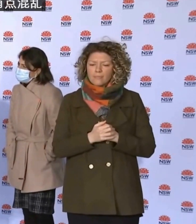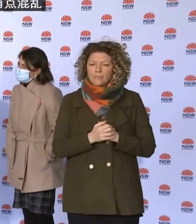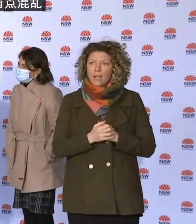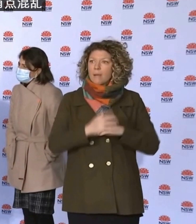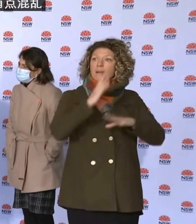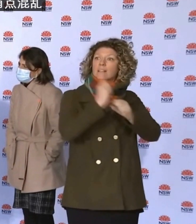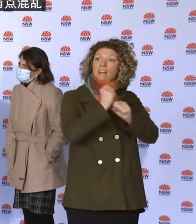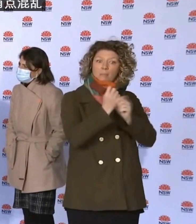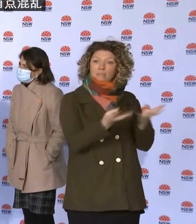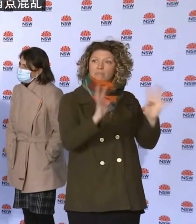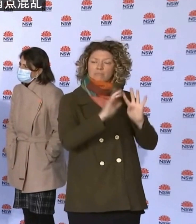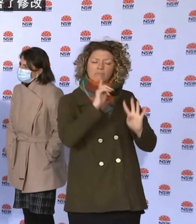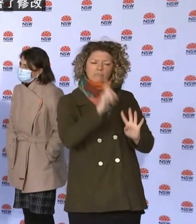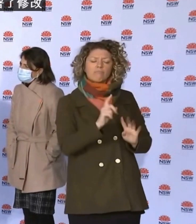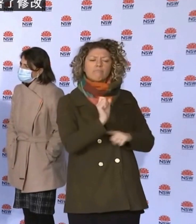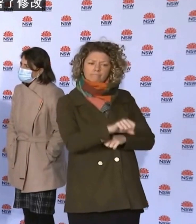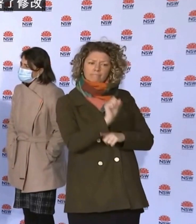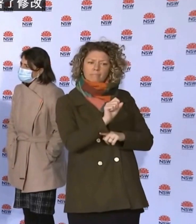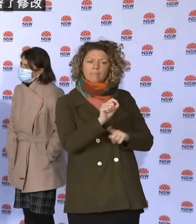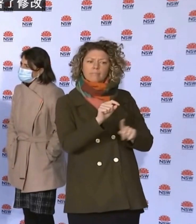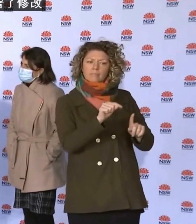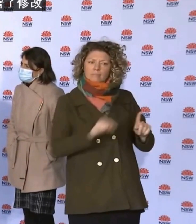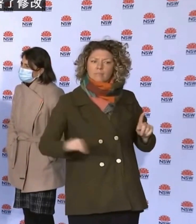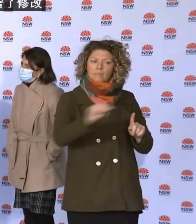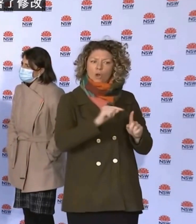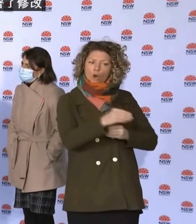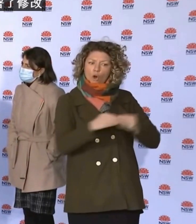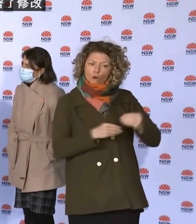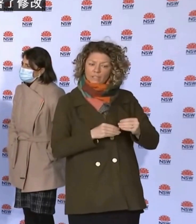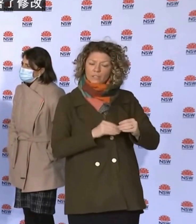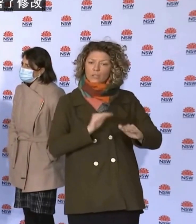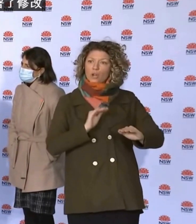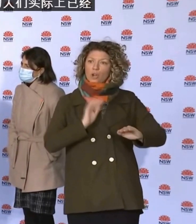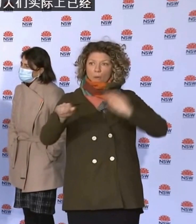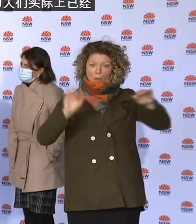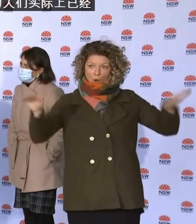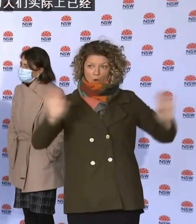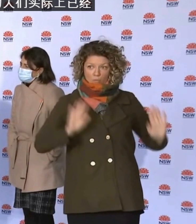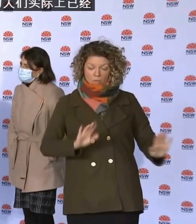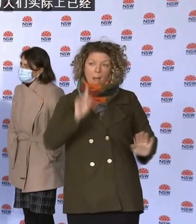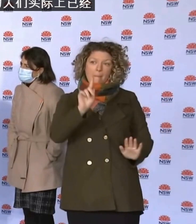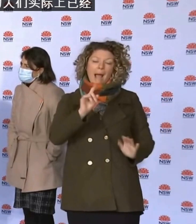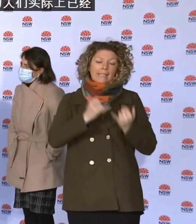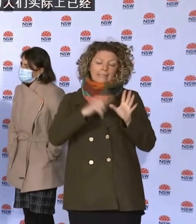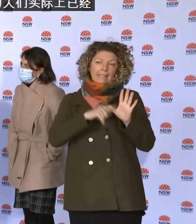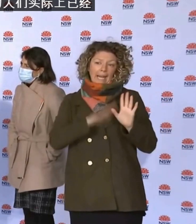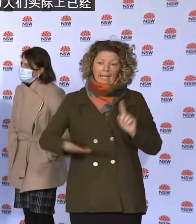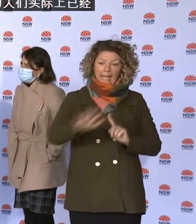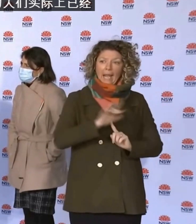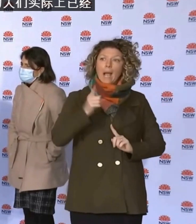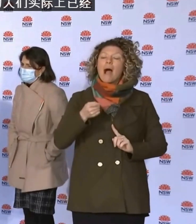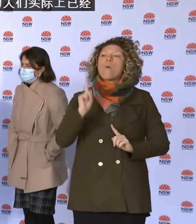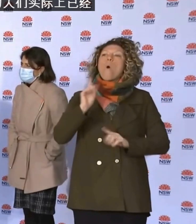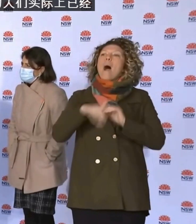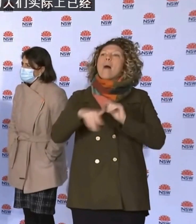Parliamentary Council were obviously a little confused in regard to the regions. So that's been amended. I personally signed the amending order at 10:44. So